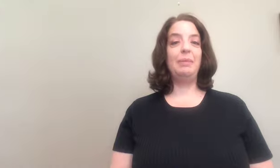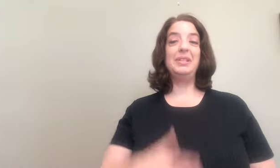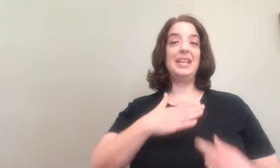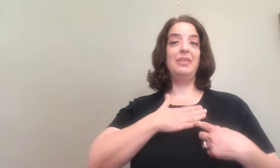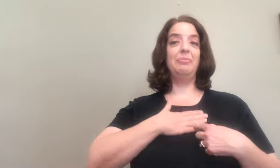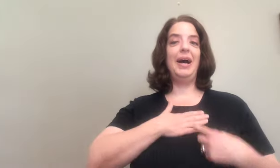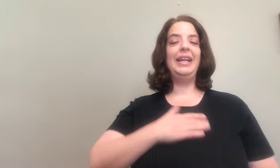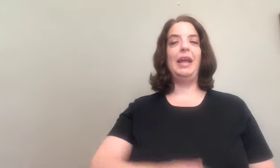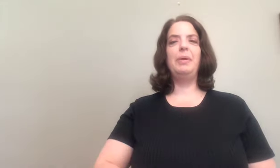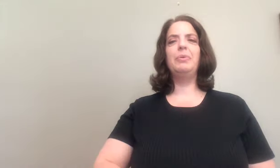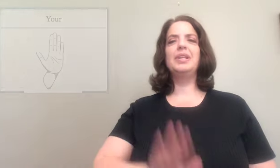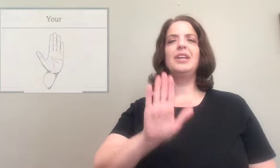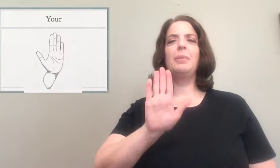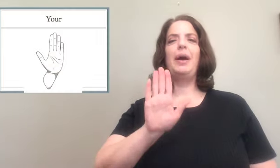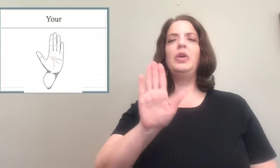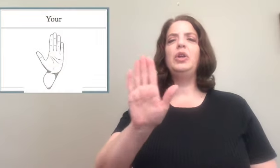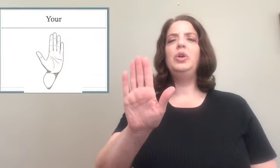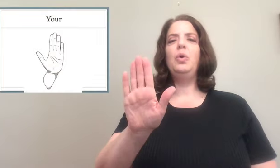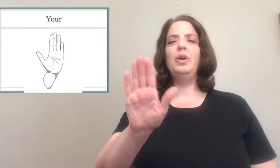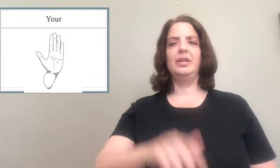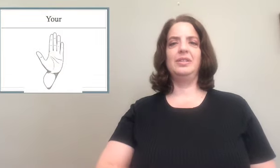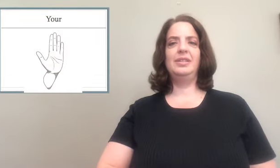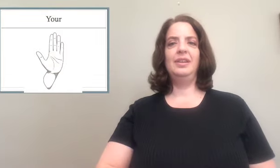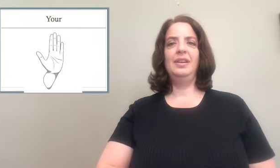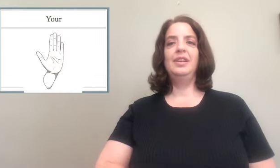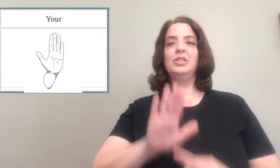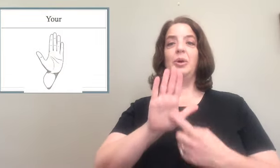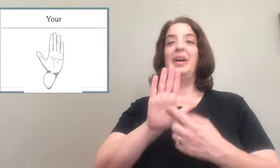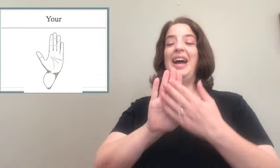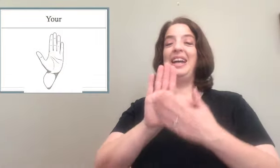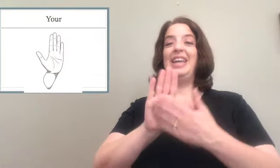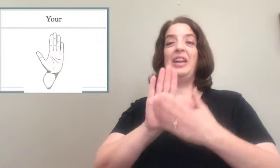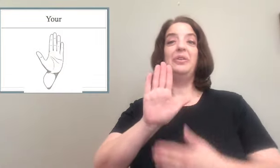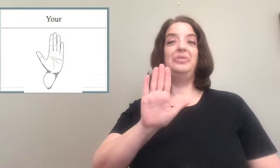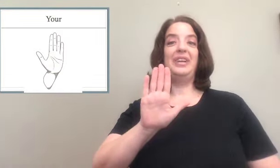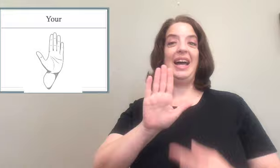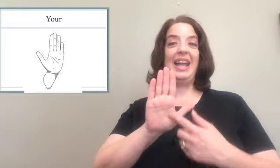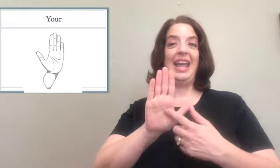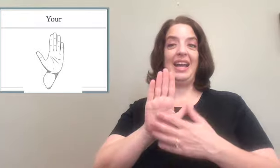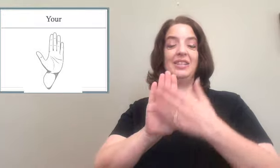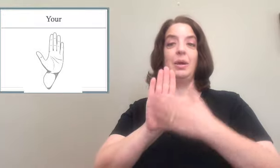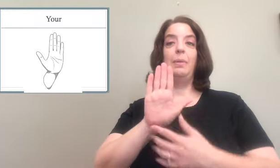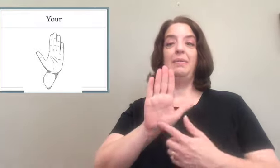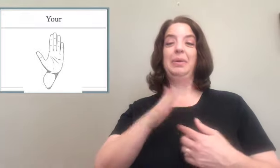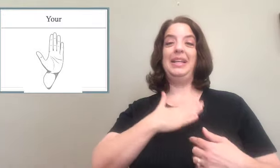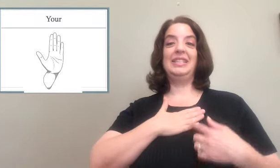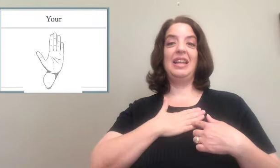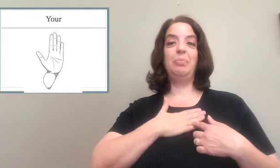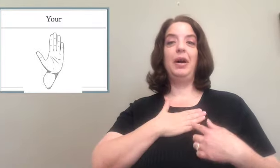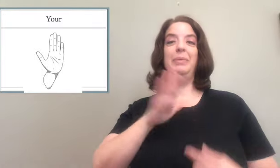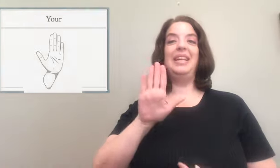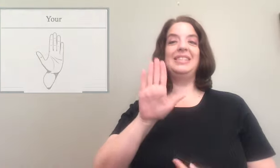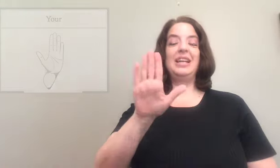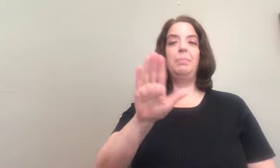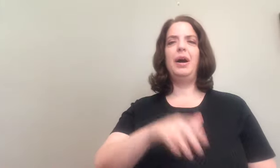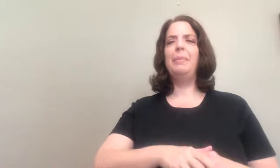instead of my name, now we're going to talk about yours. So again, flat hand, but instead of palm in, it's now palm